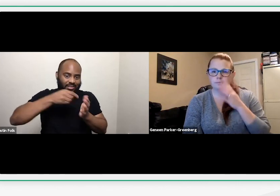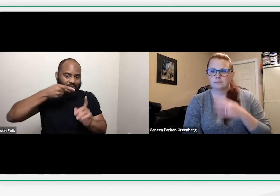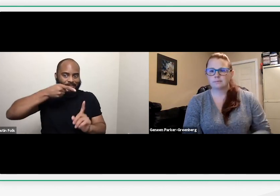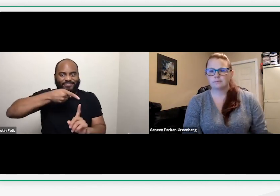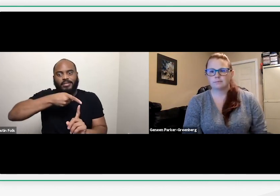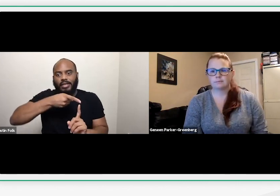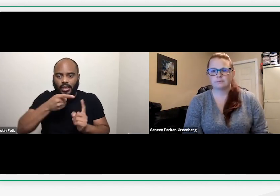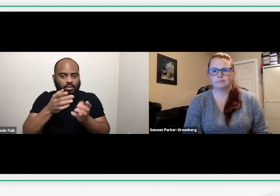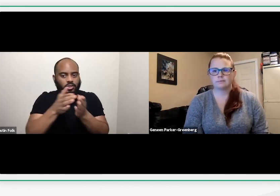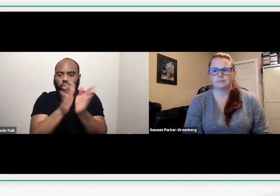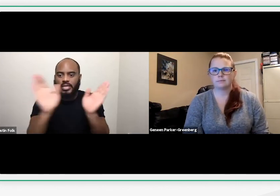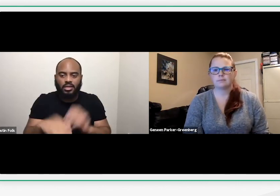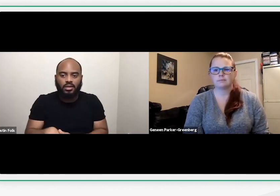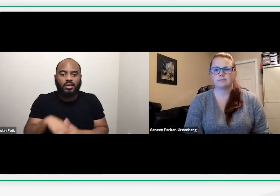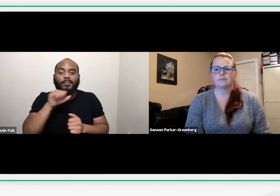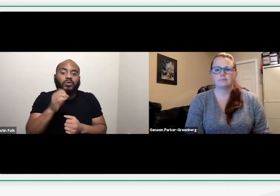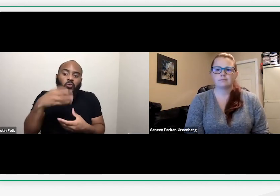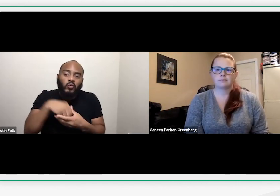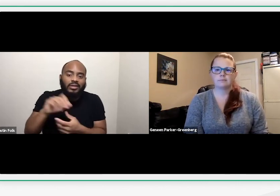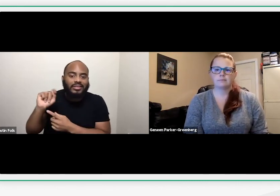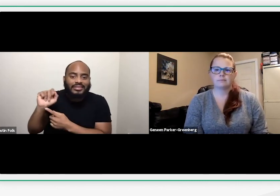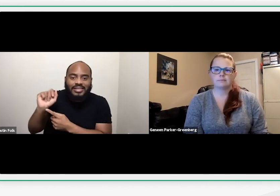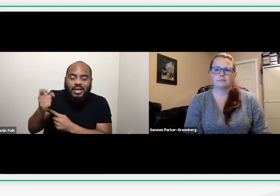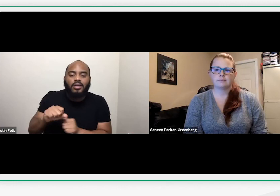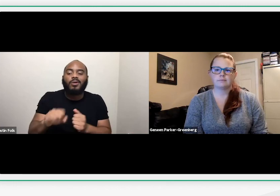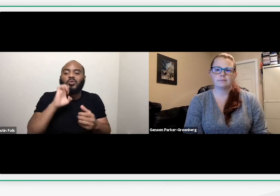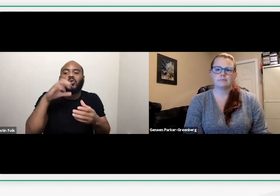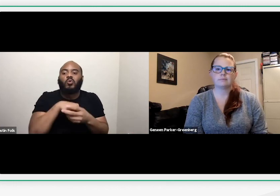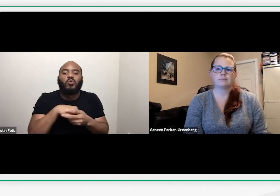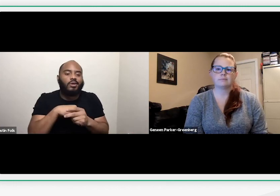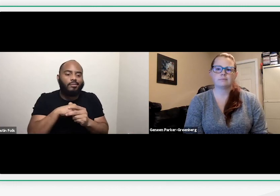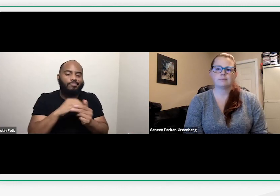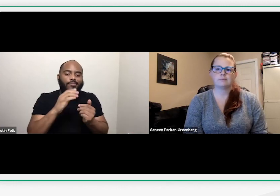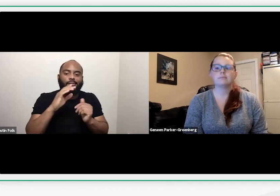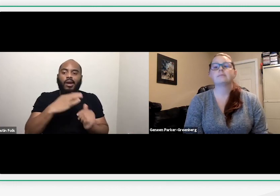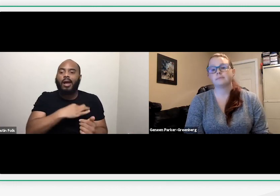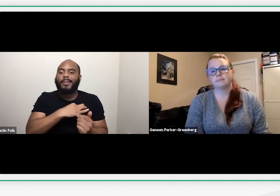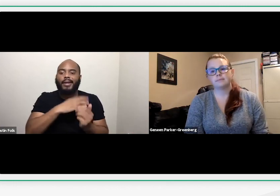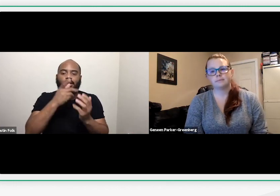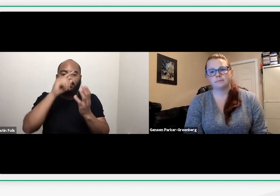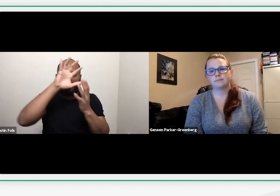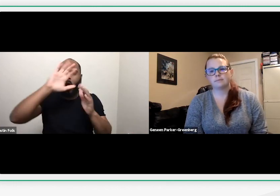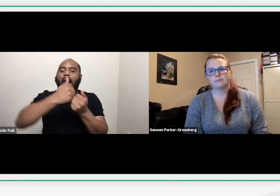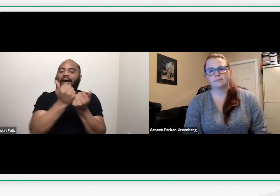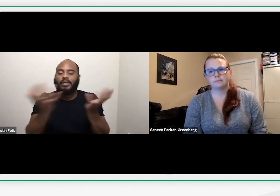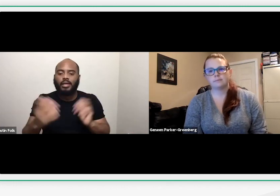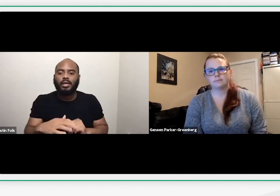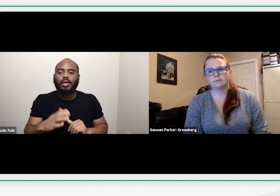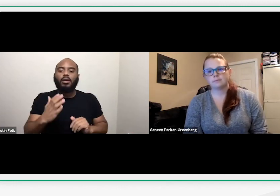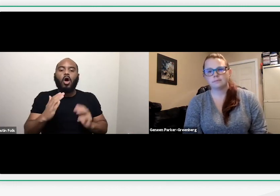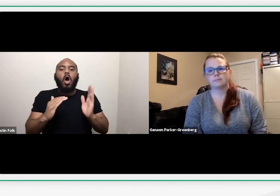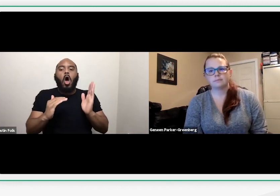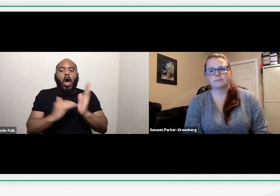This is Justin. Yeah, quite often it's not finance specific. It's general. Sometimes it